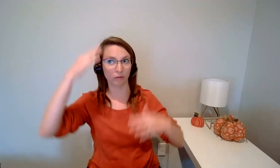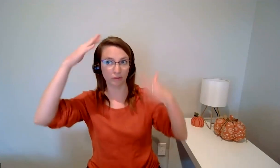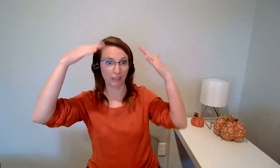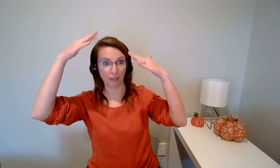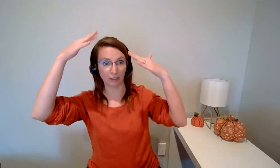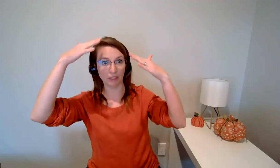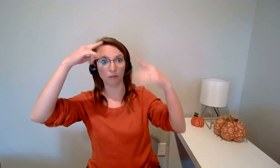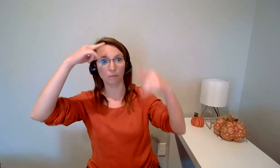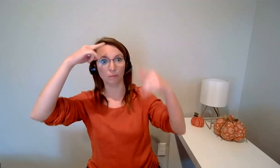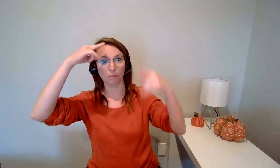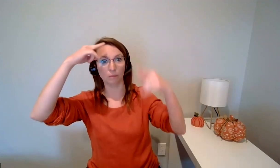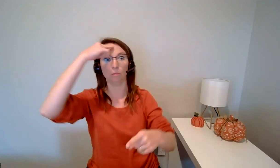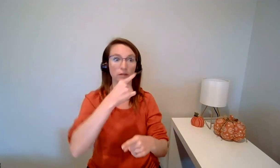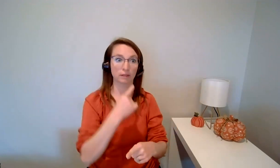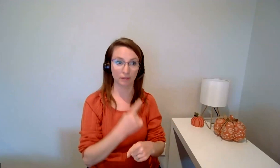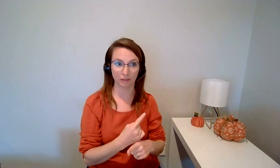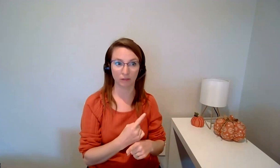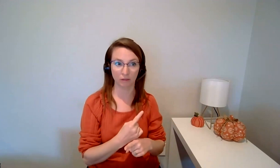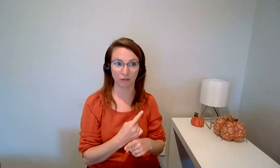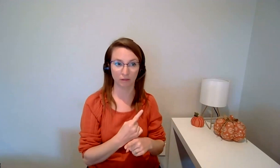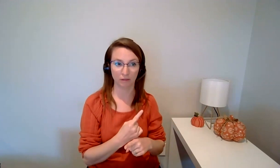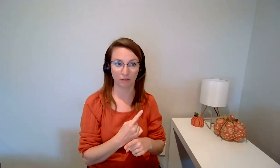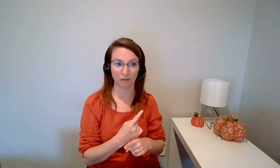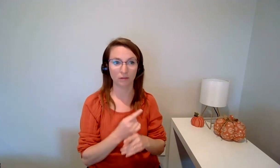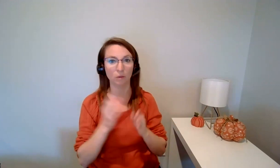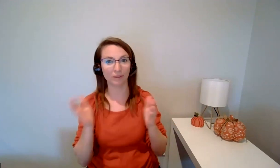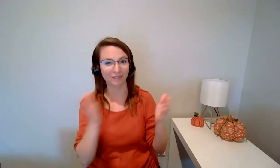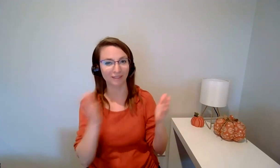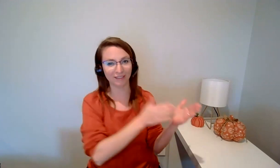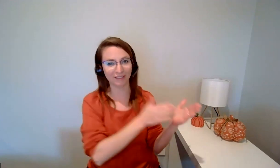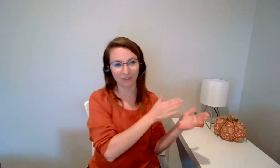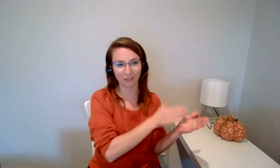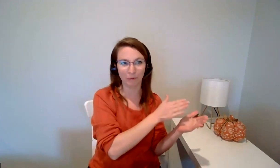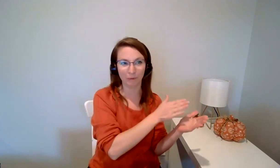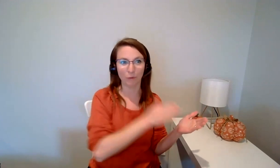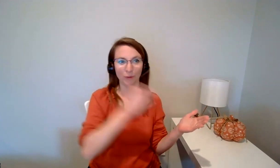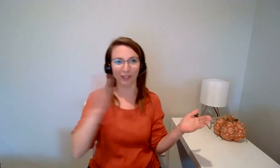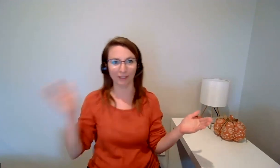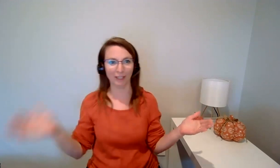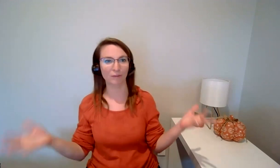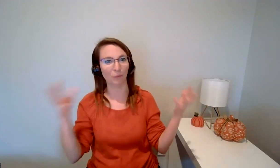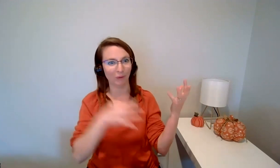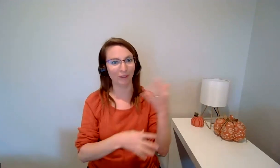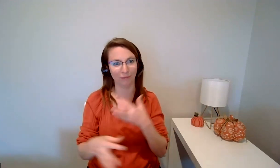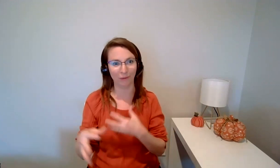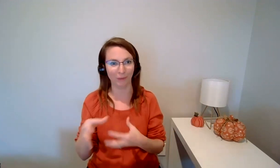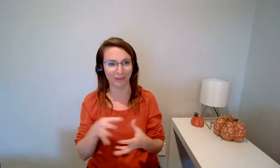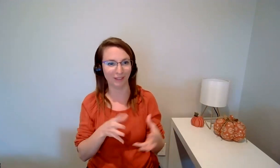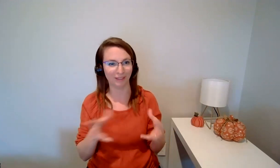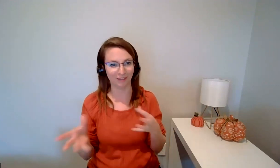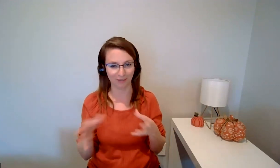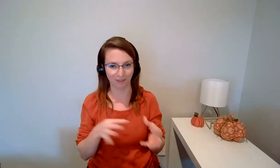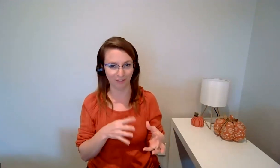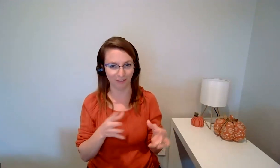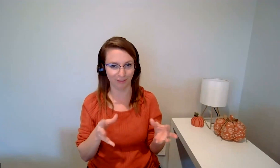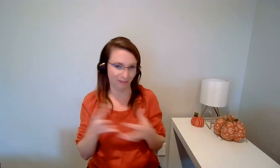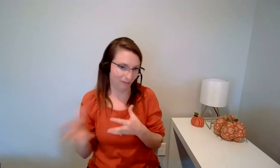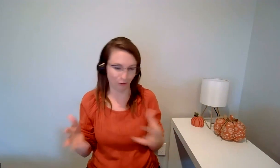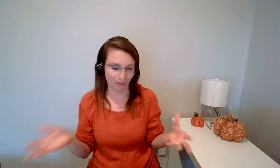you're signing up here, you may do brother and then sister. So the signs that you sign before and after will influence